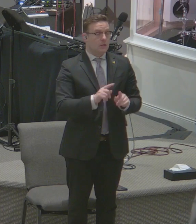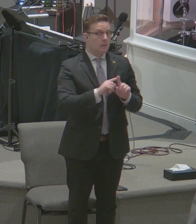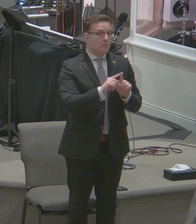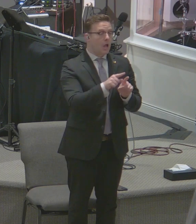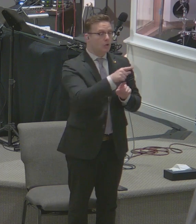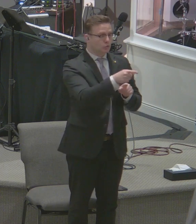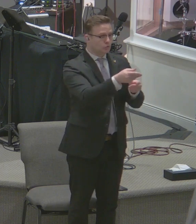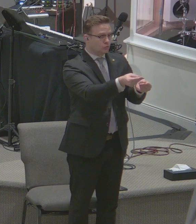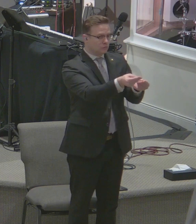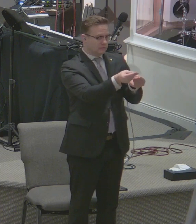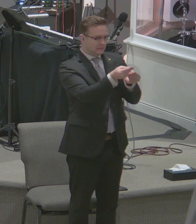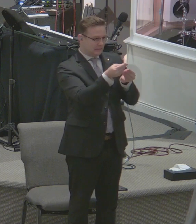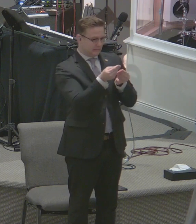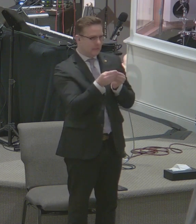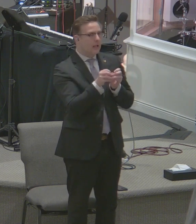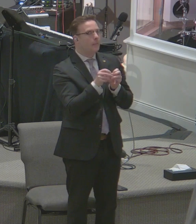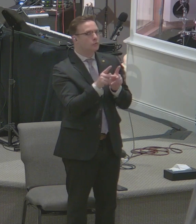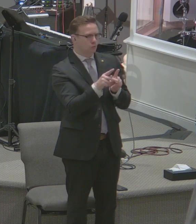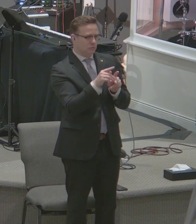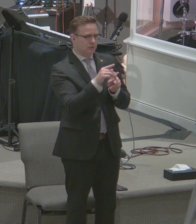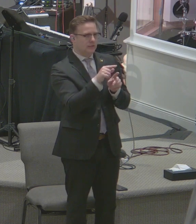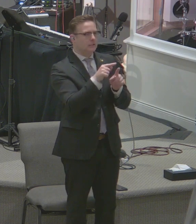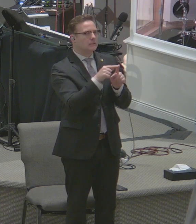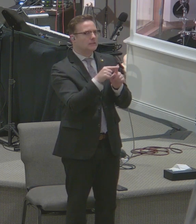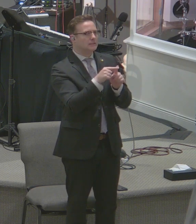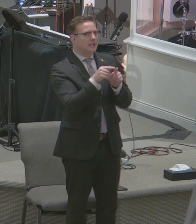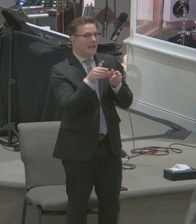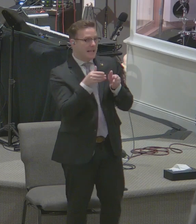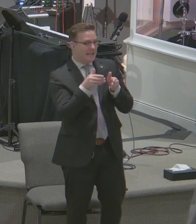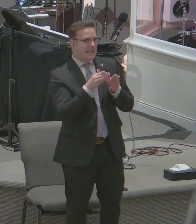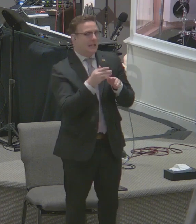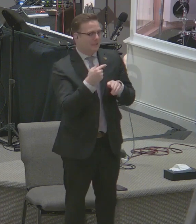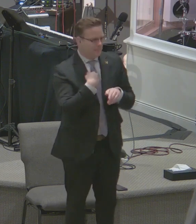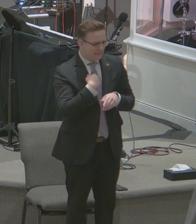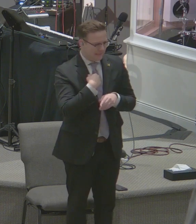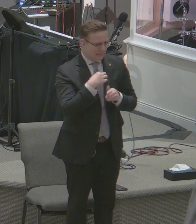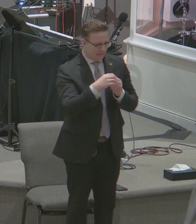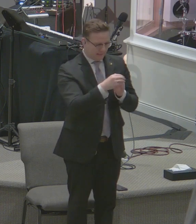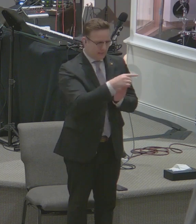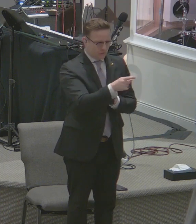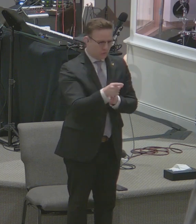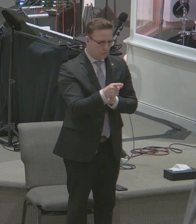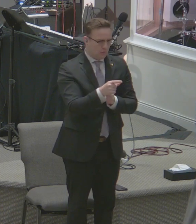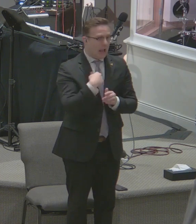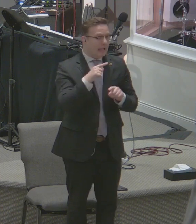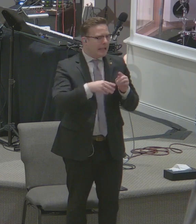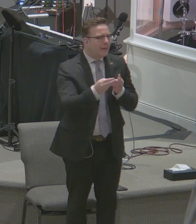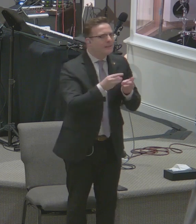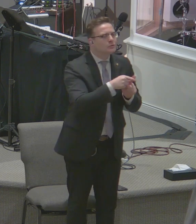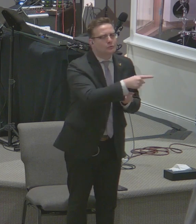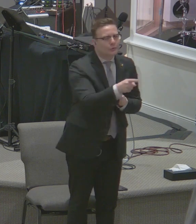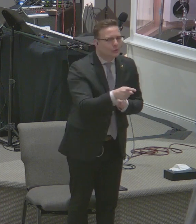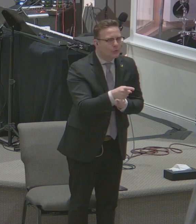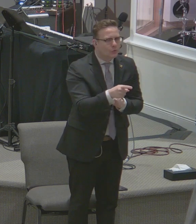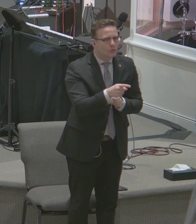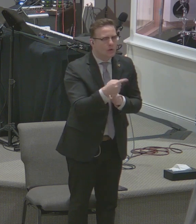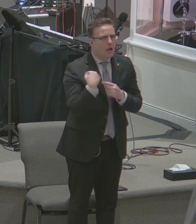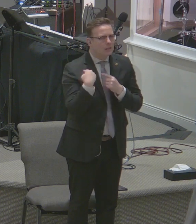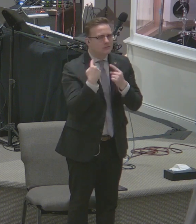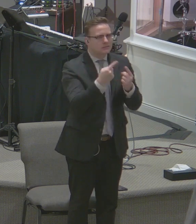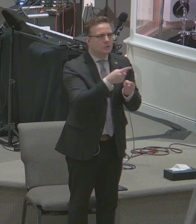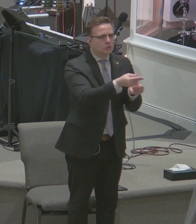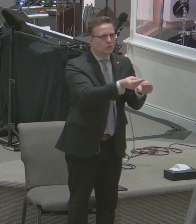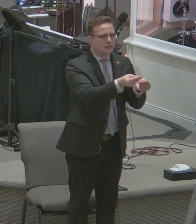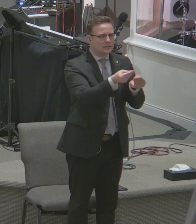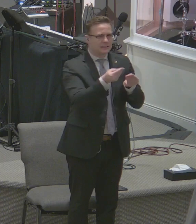You give me that. That's what you give me. I can't minister to you unless you give